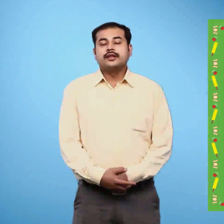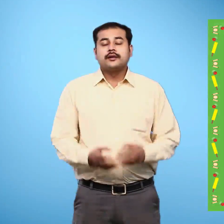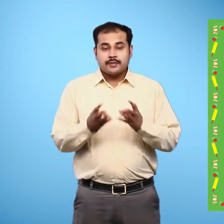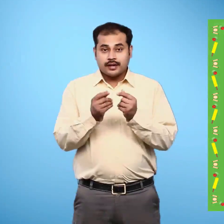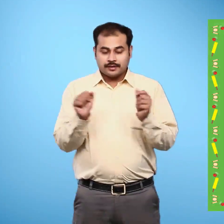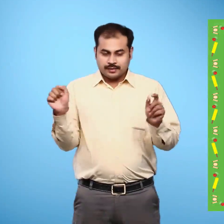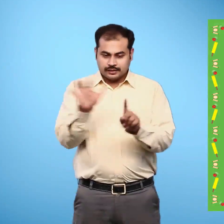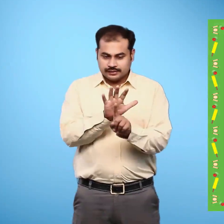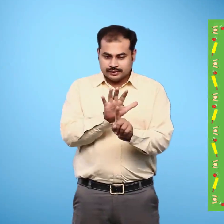Math Magic.